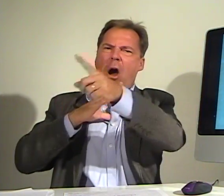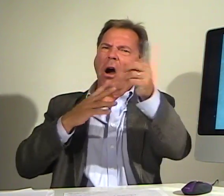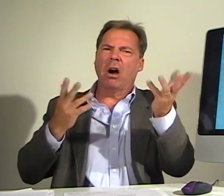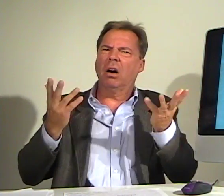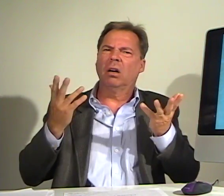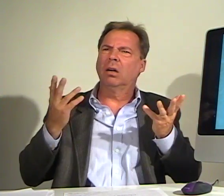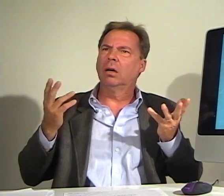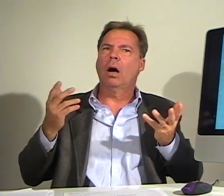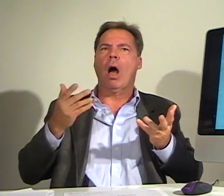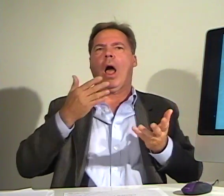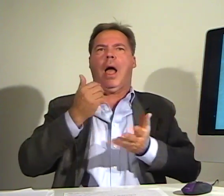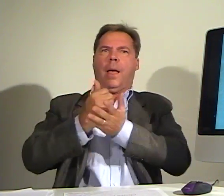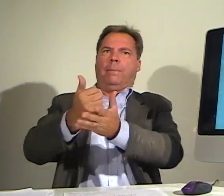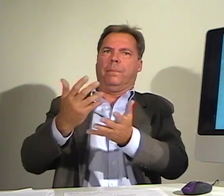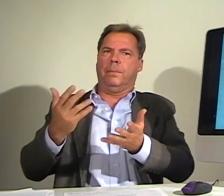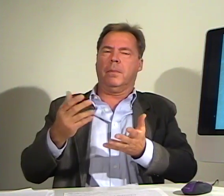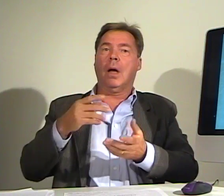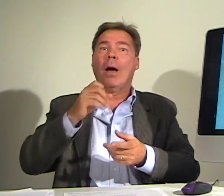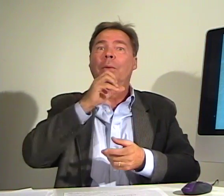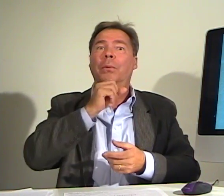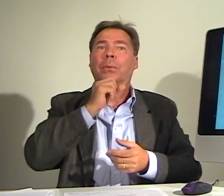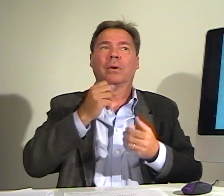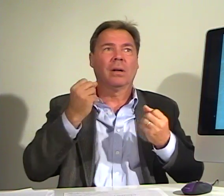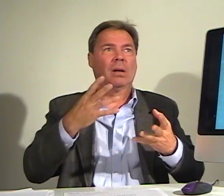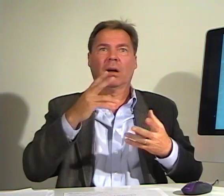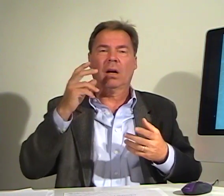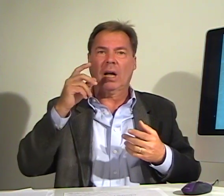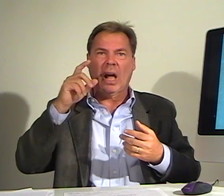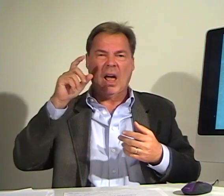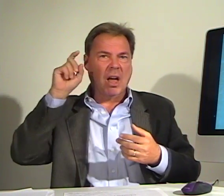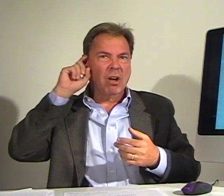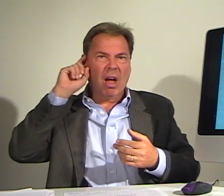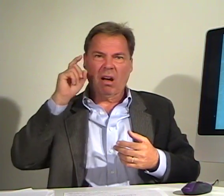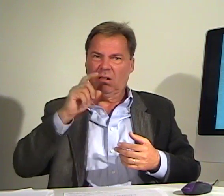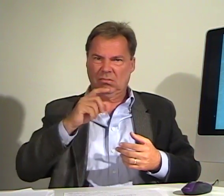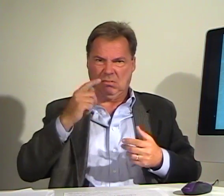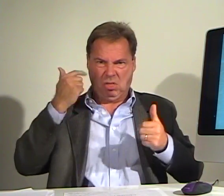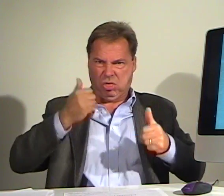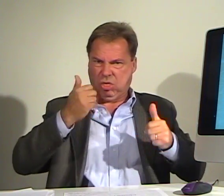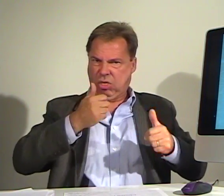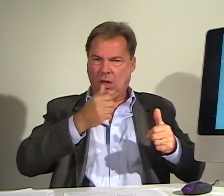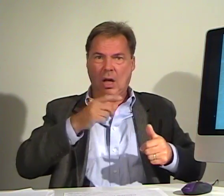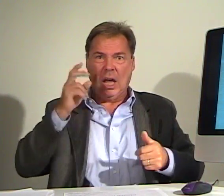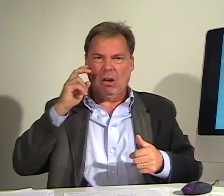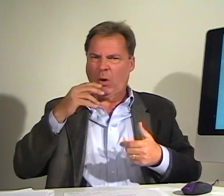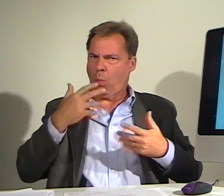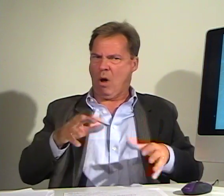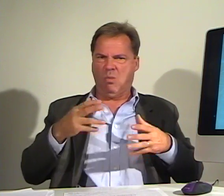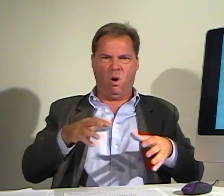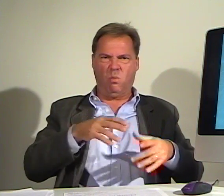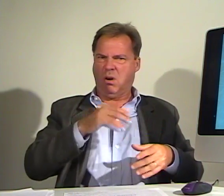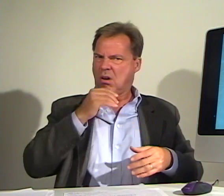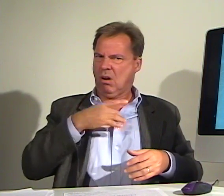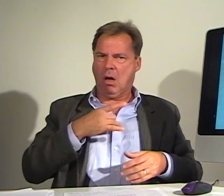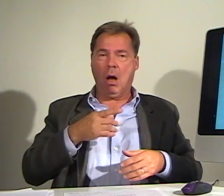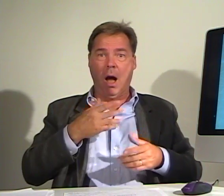language with their toddlers, and again, helping the families. And Also, the elderly, as